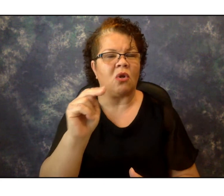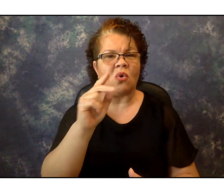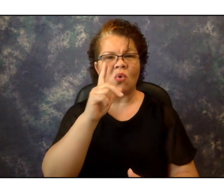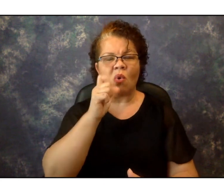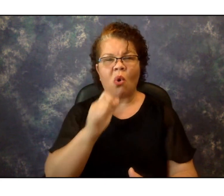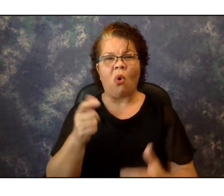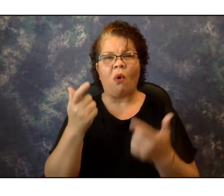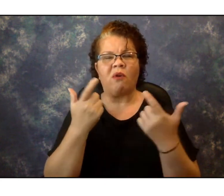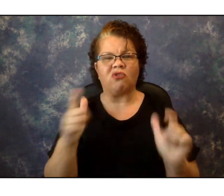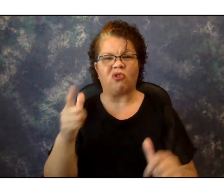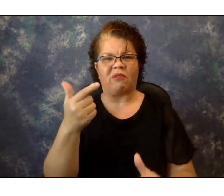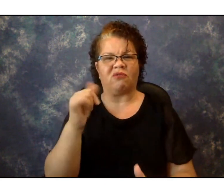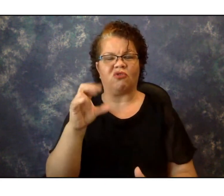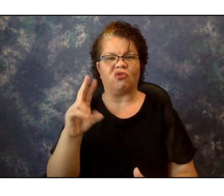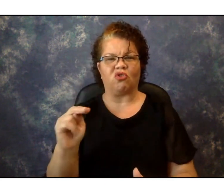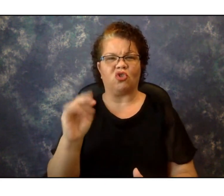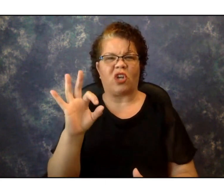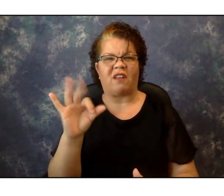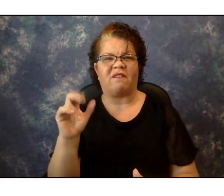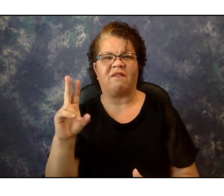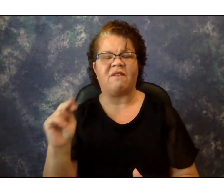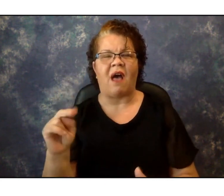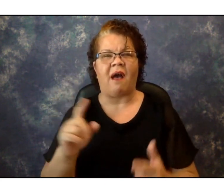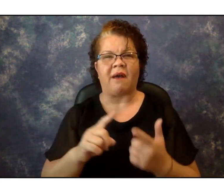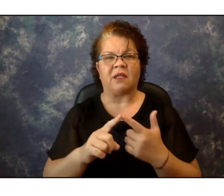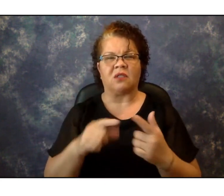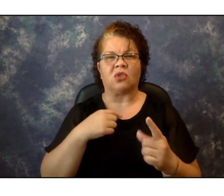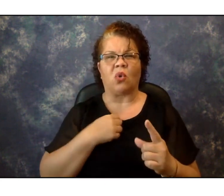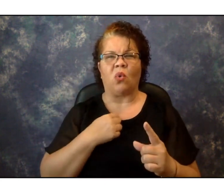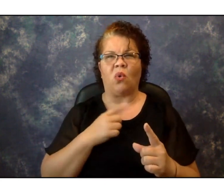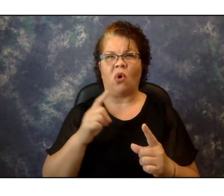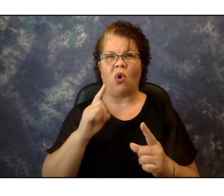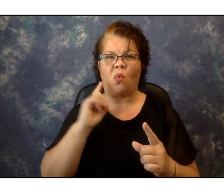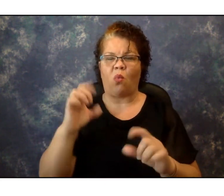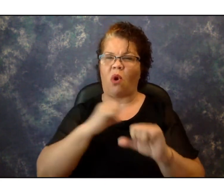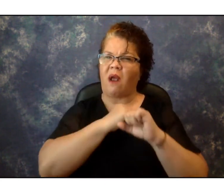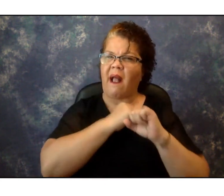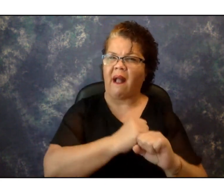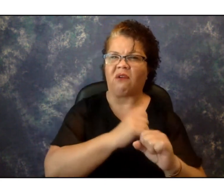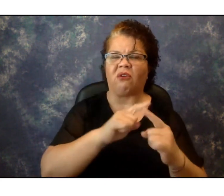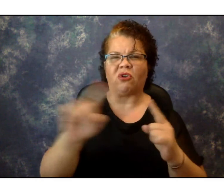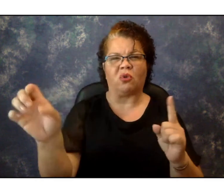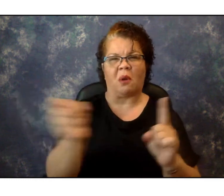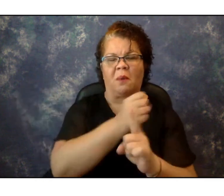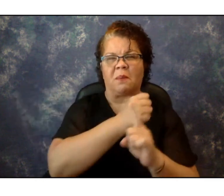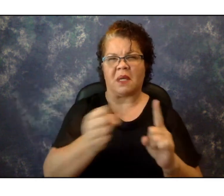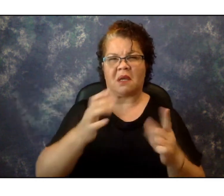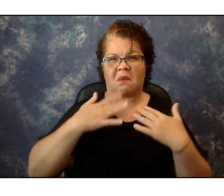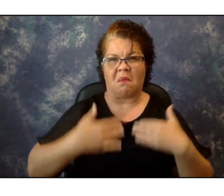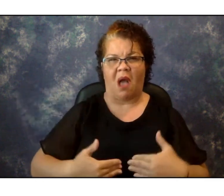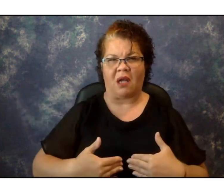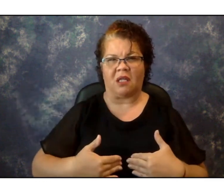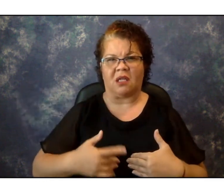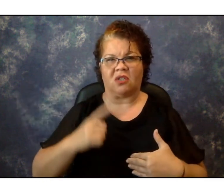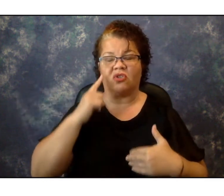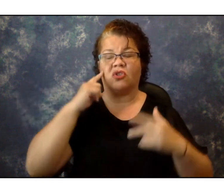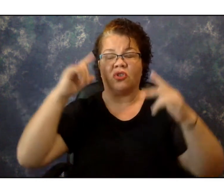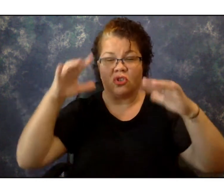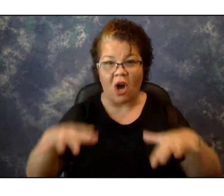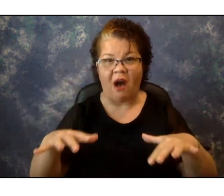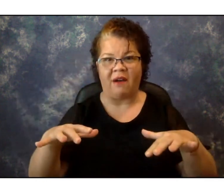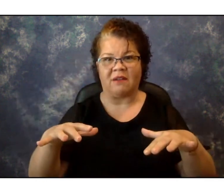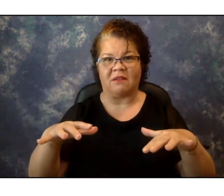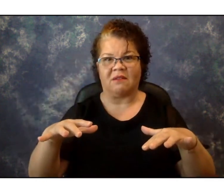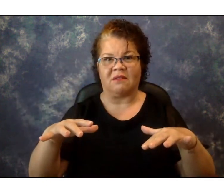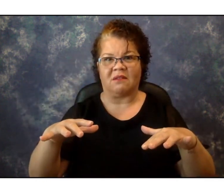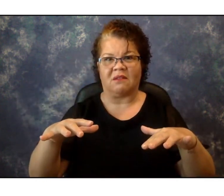lashed and anchored to your beaten body, still turn. Shot, dumped,